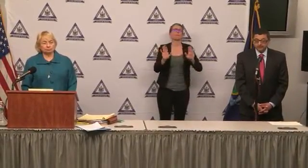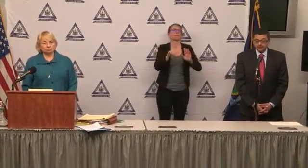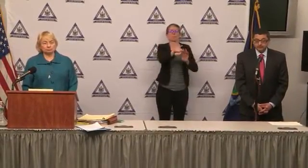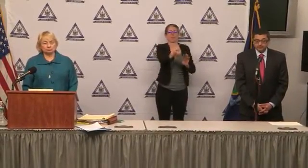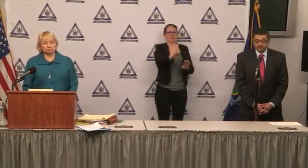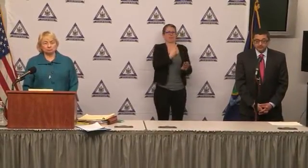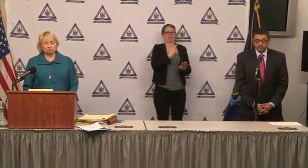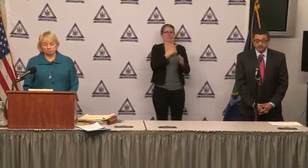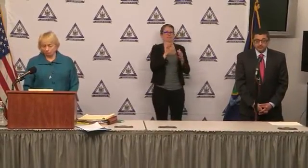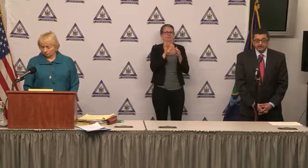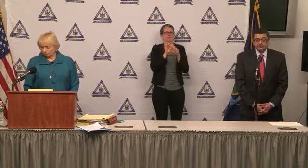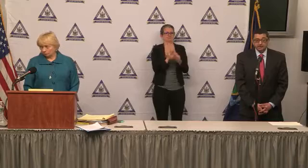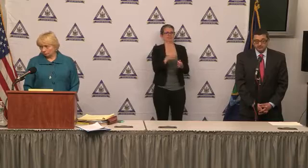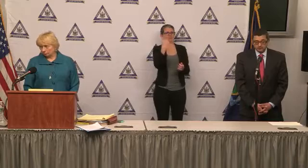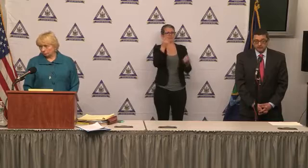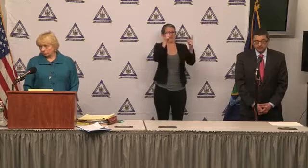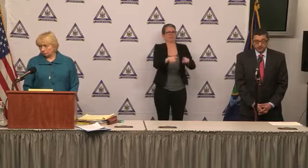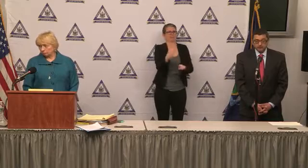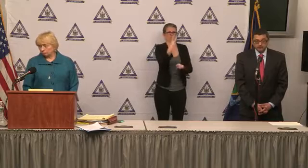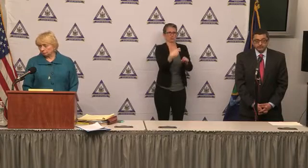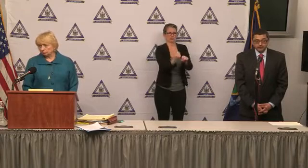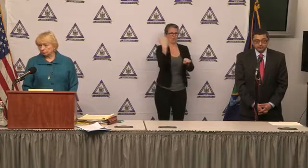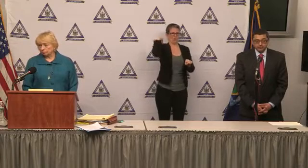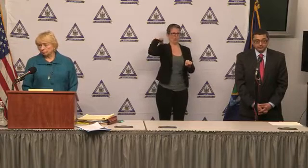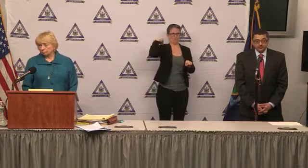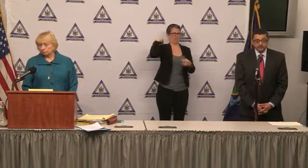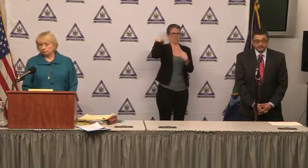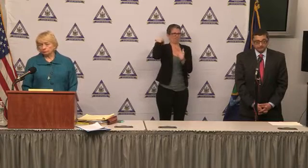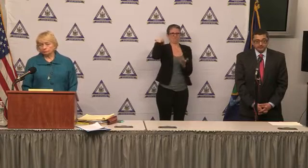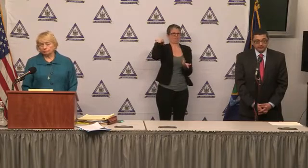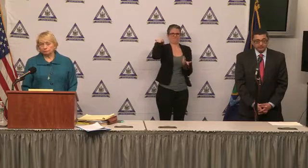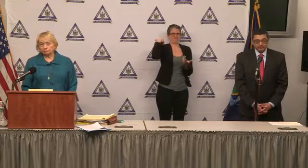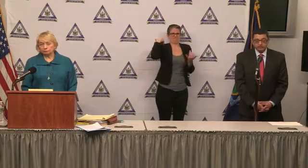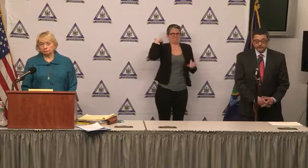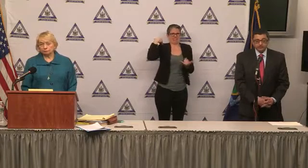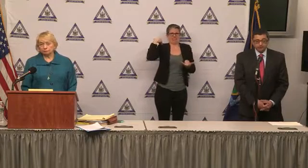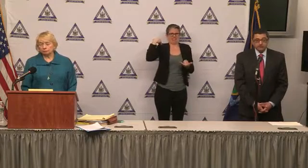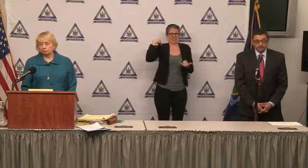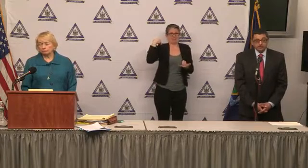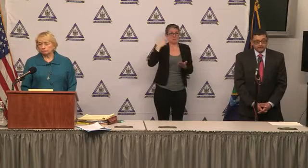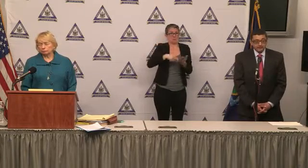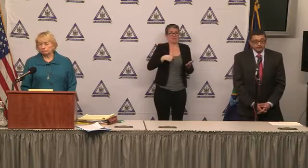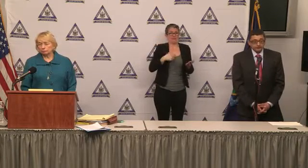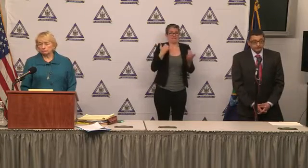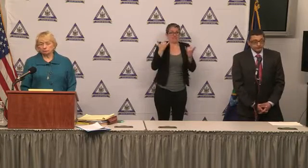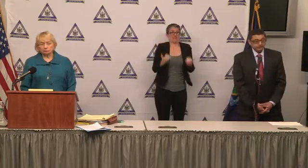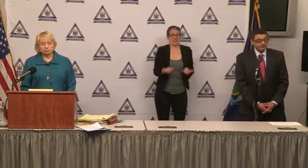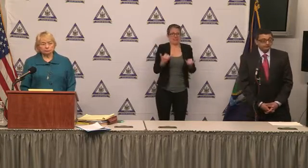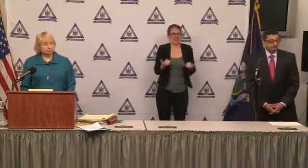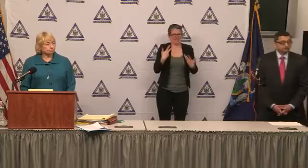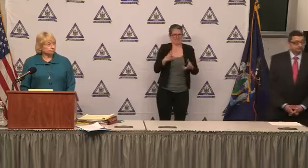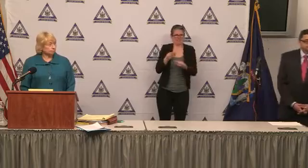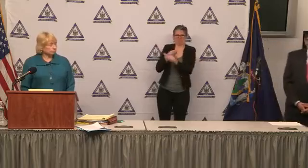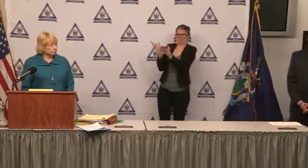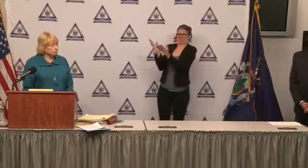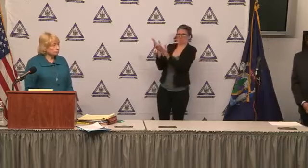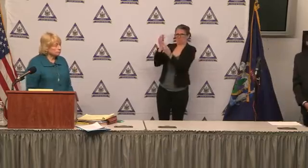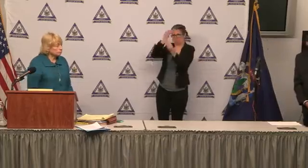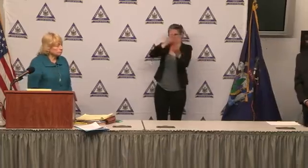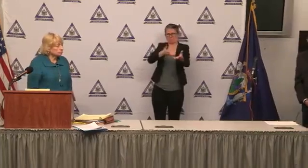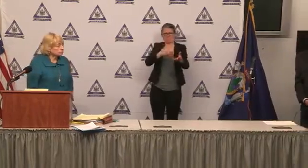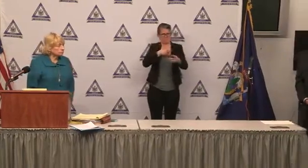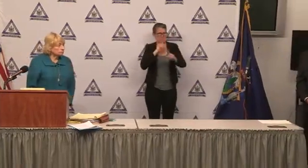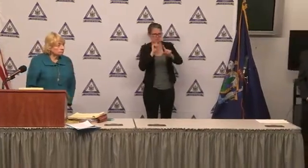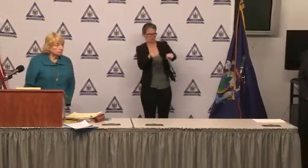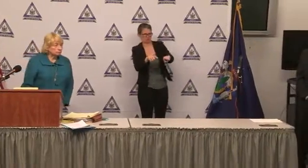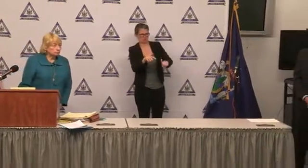is taking the supplies that we've got and putting them out there for healthcare providers and frontline workers. We'll make sure we get you answers to your questions. Dr. Shaw, President Trump